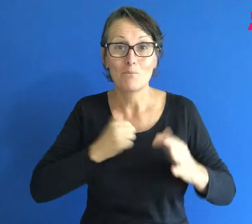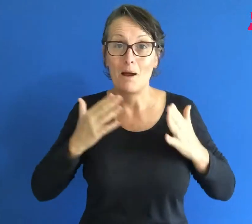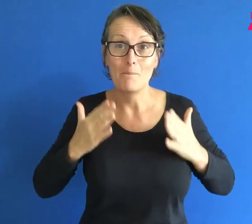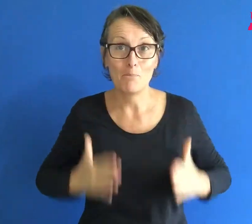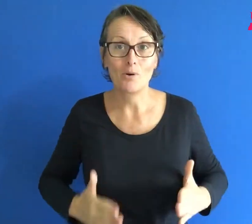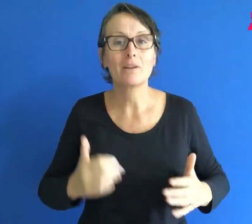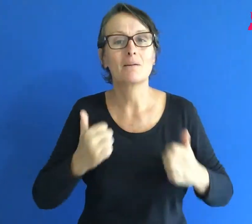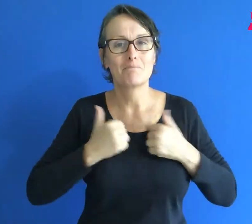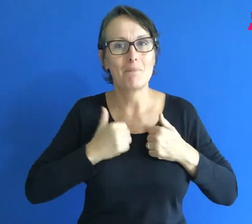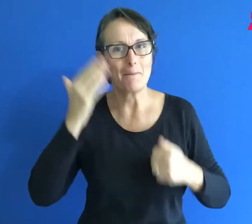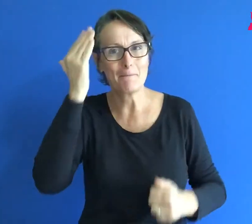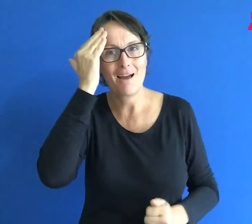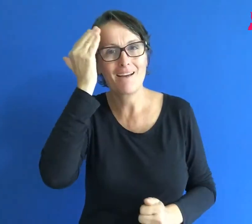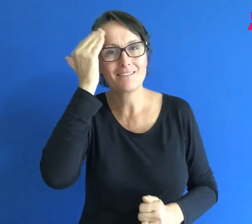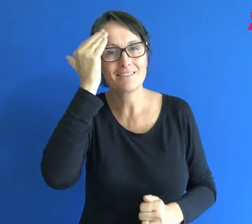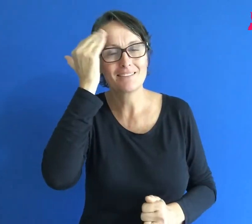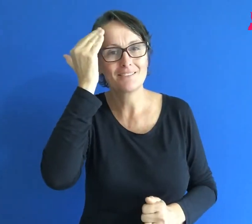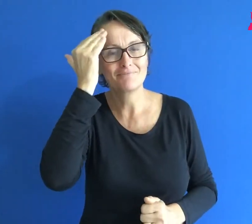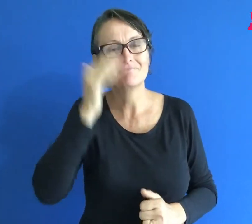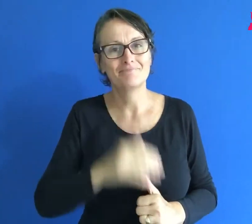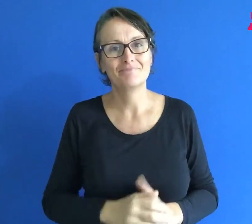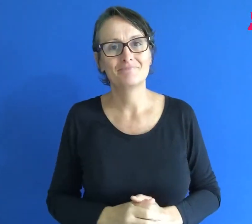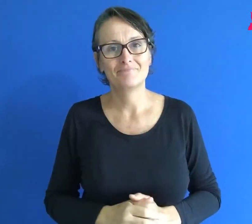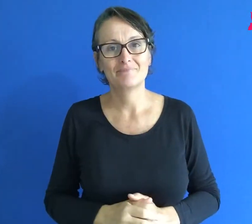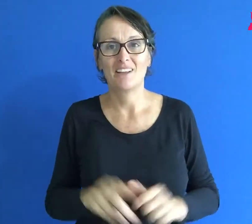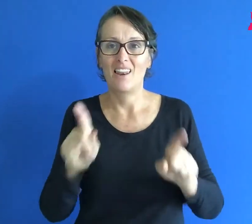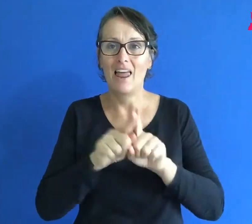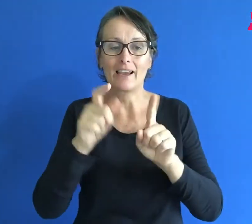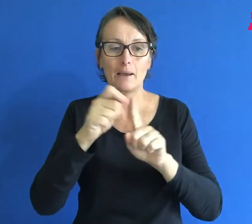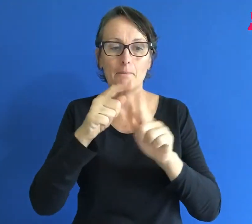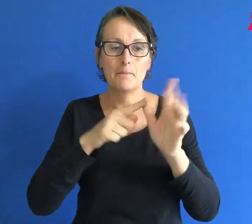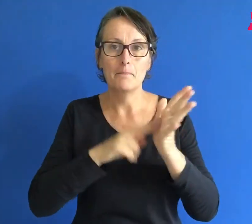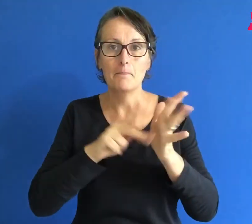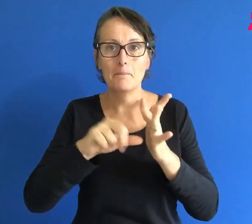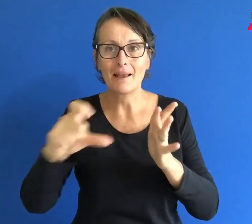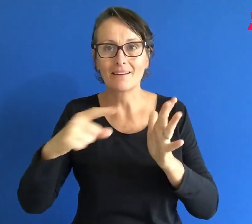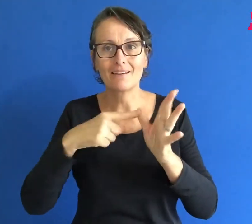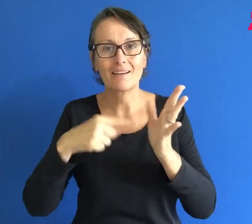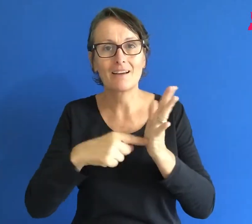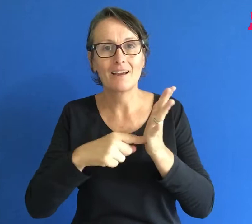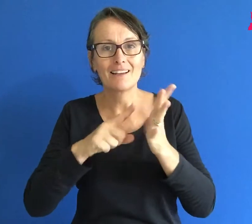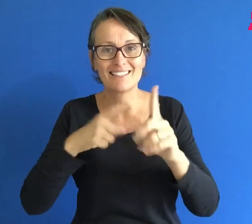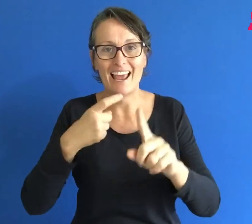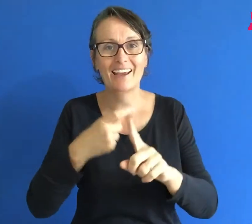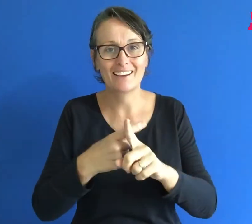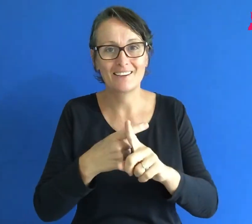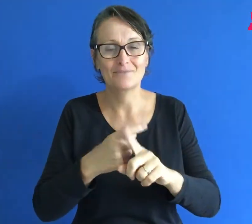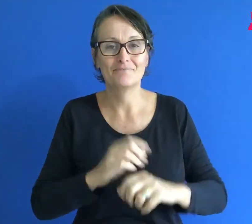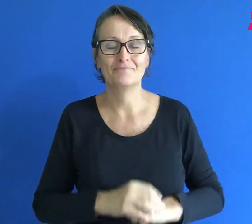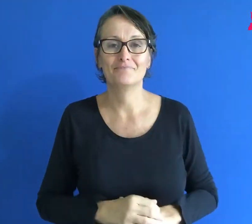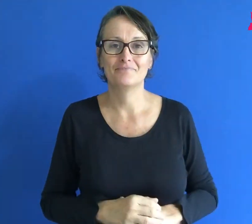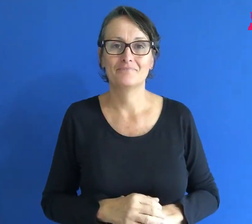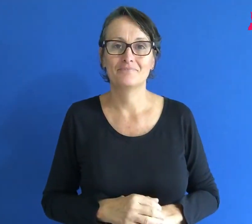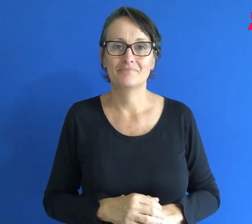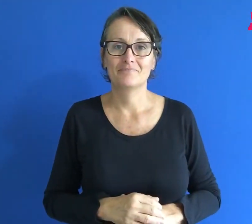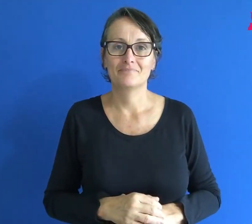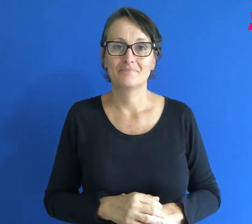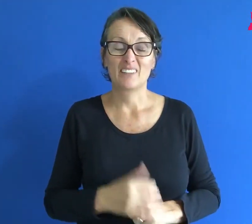They said this to us presents as a panic attack. What did you think when that was said to you? And I thought,